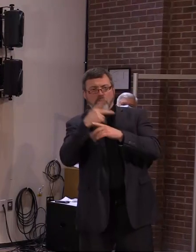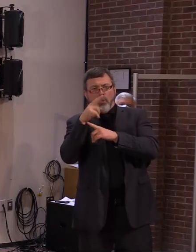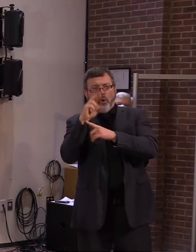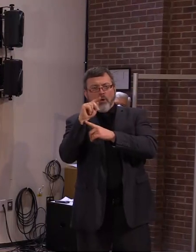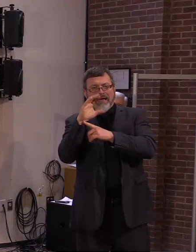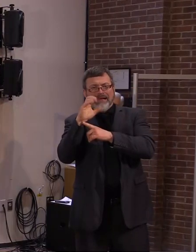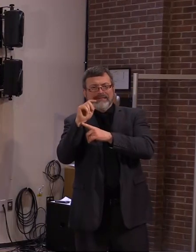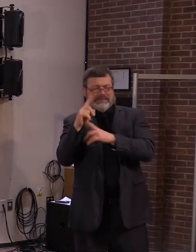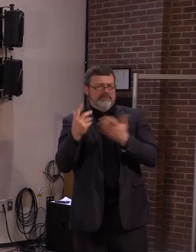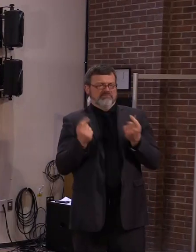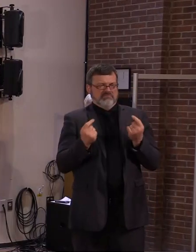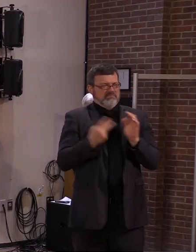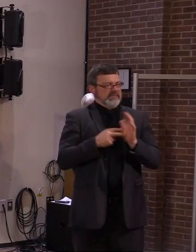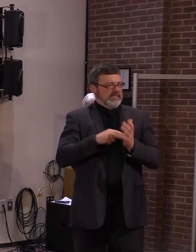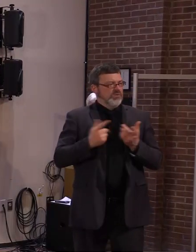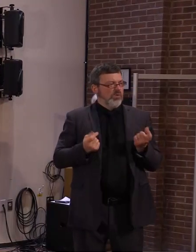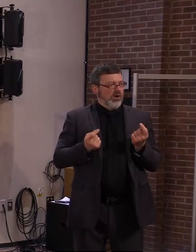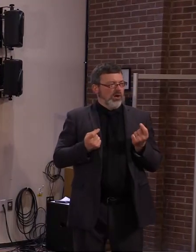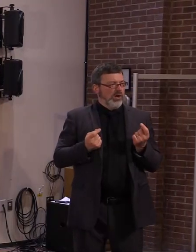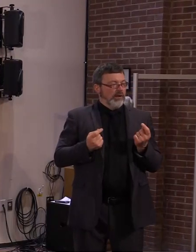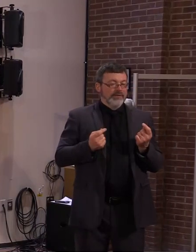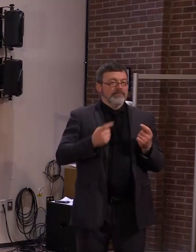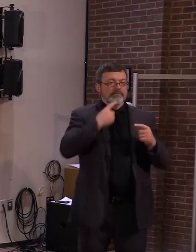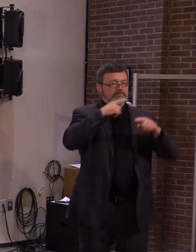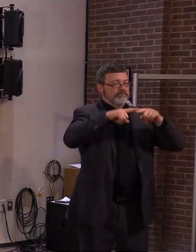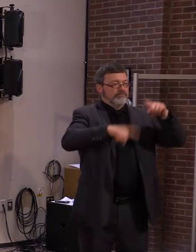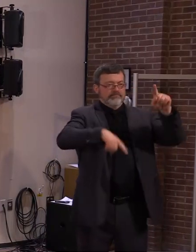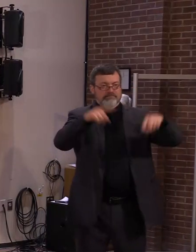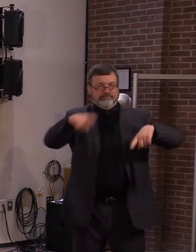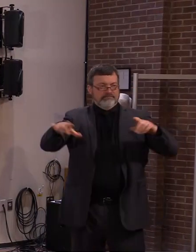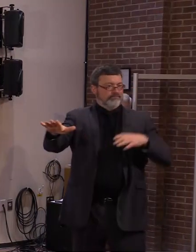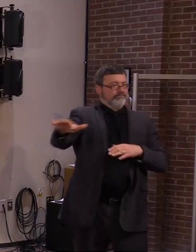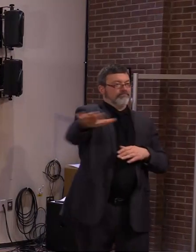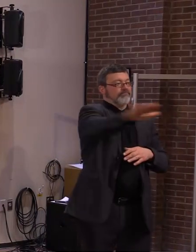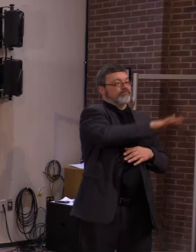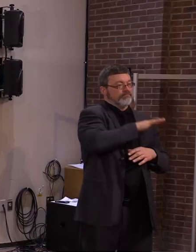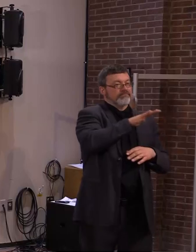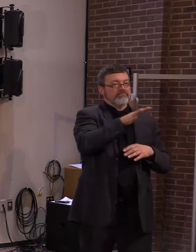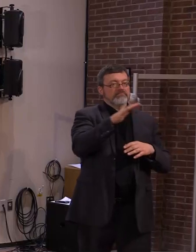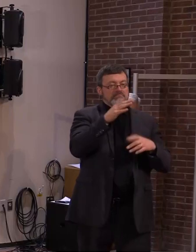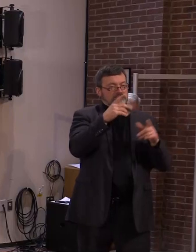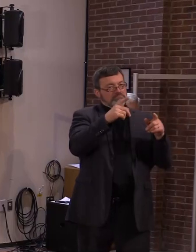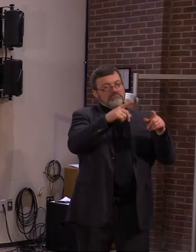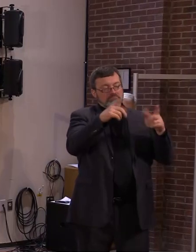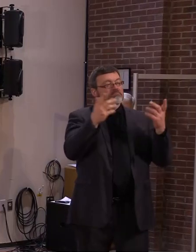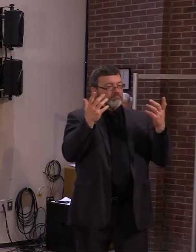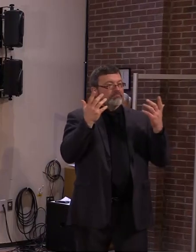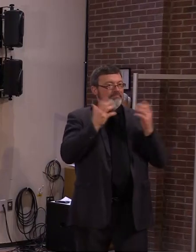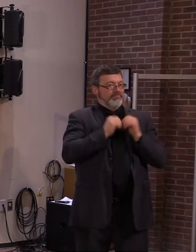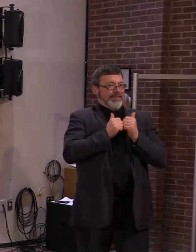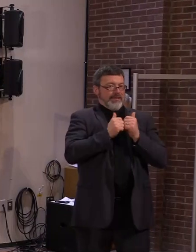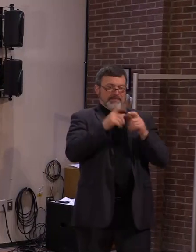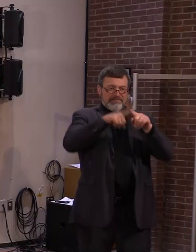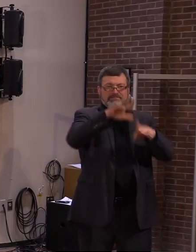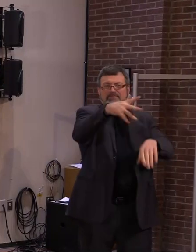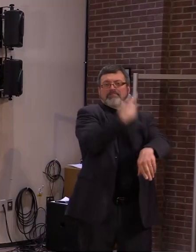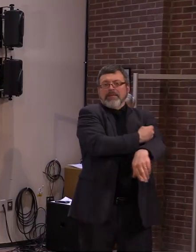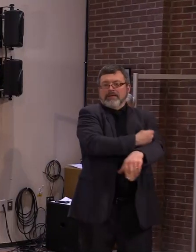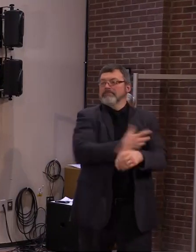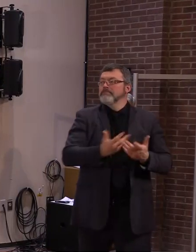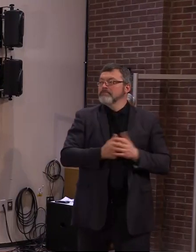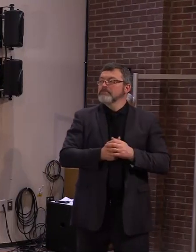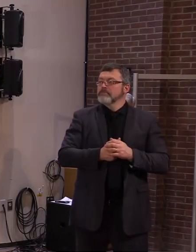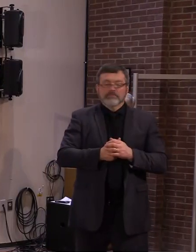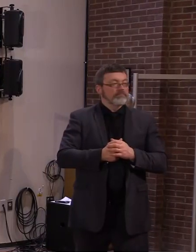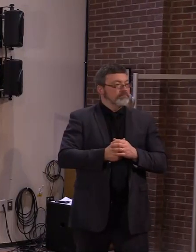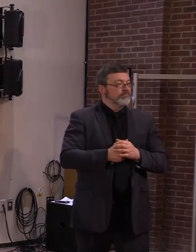individual person. You either are protected or you're not. Now, vaccine does protect you, no matter how many doses you've gotten.